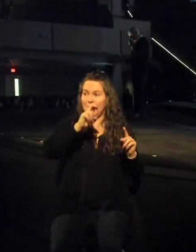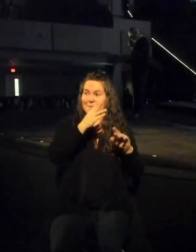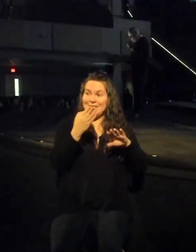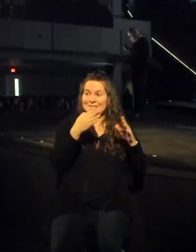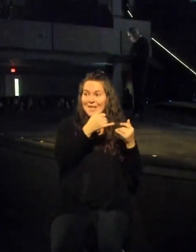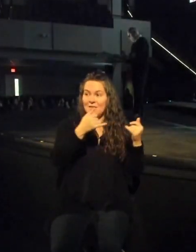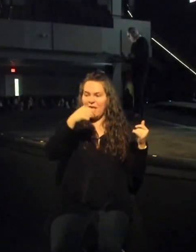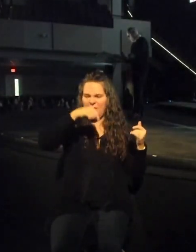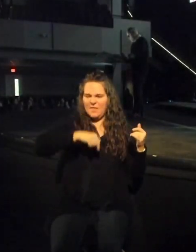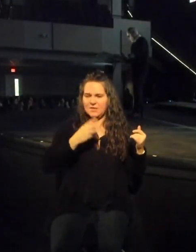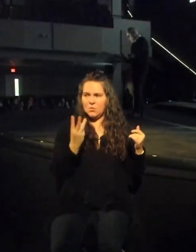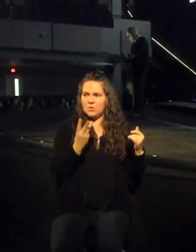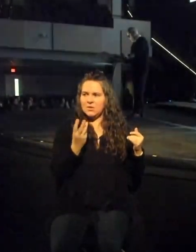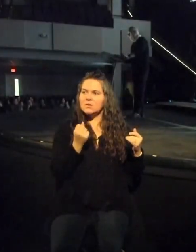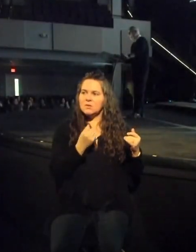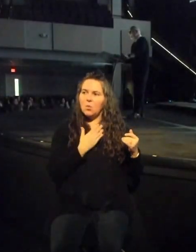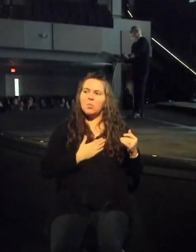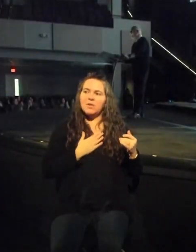to register, visit